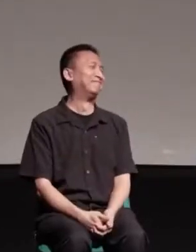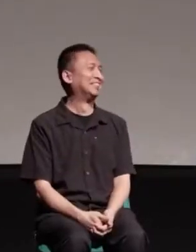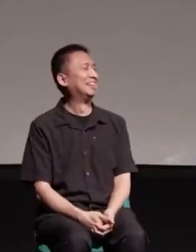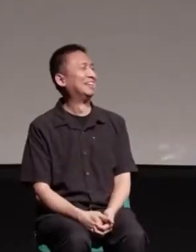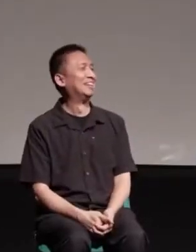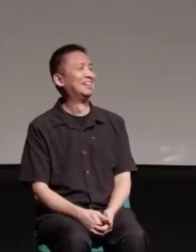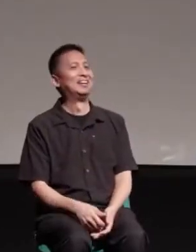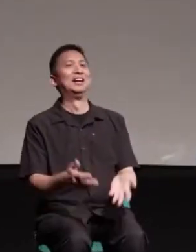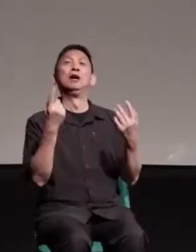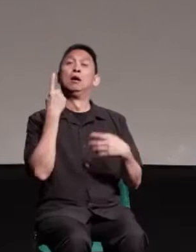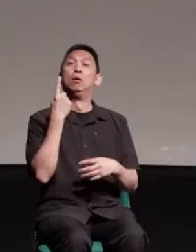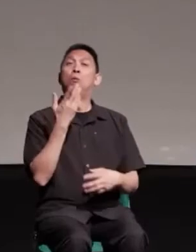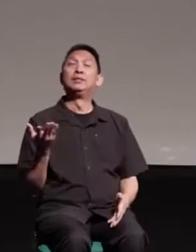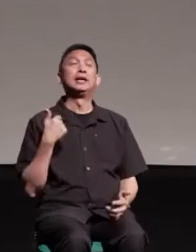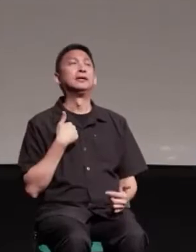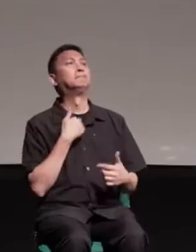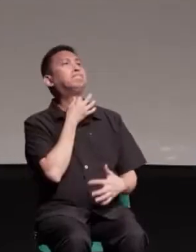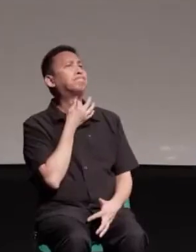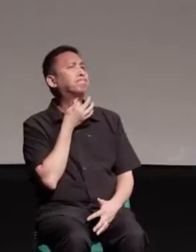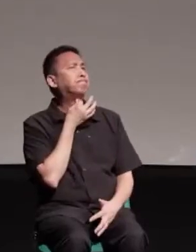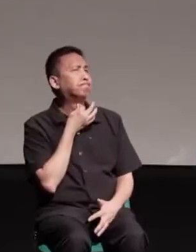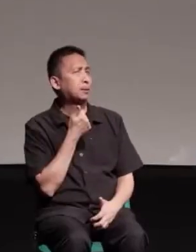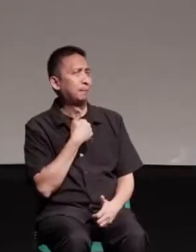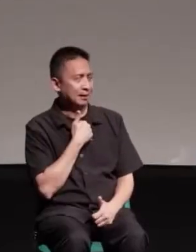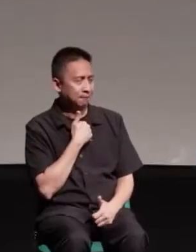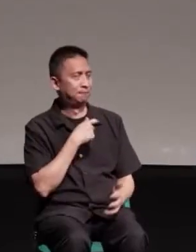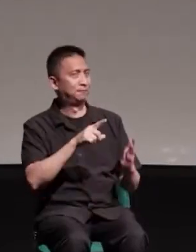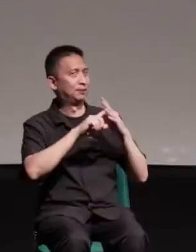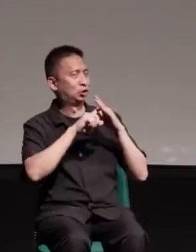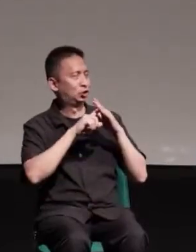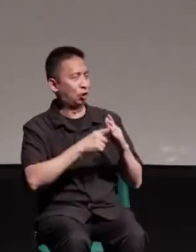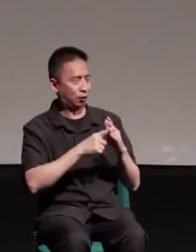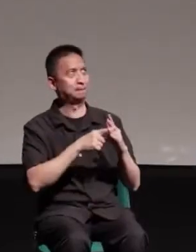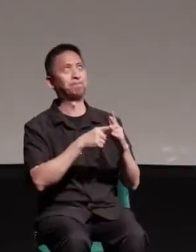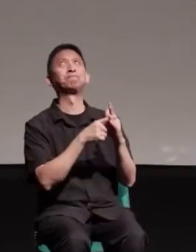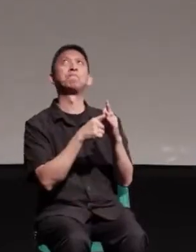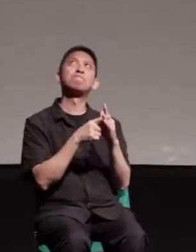So one of the things that I'm really curious about, let's to start off with, is